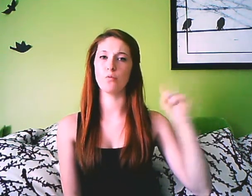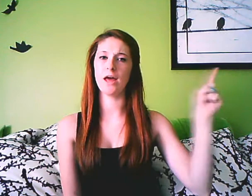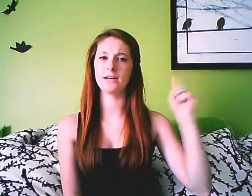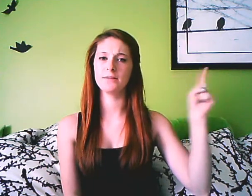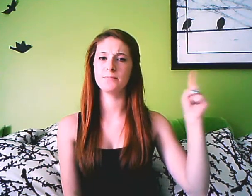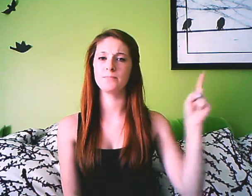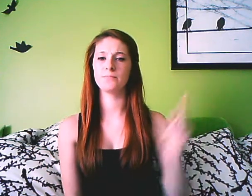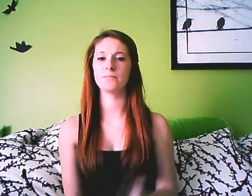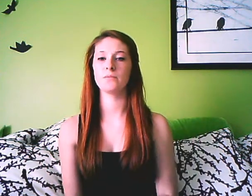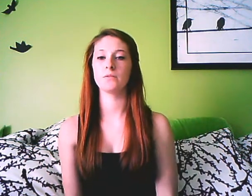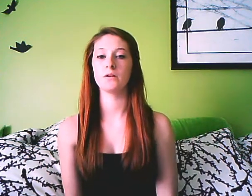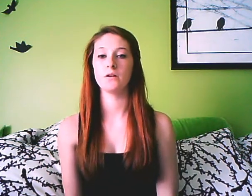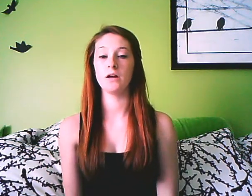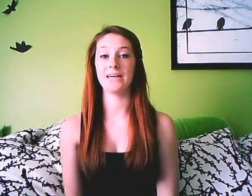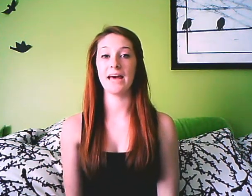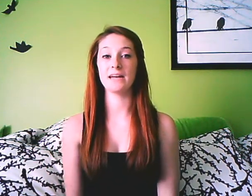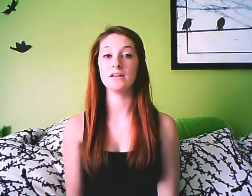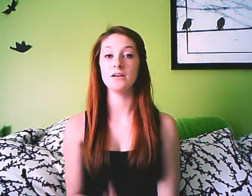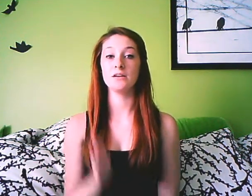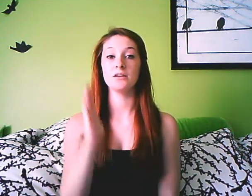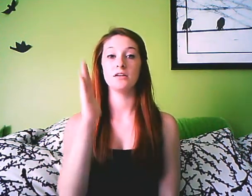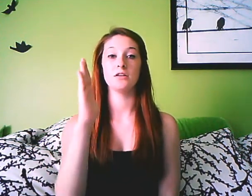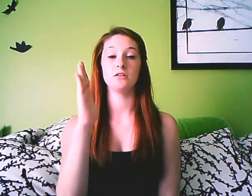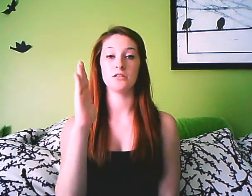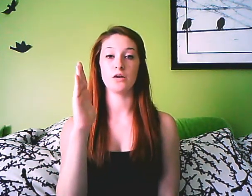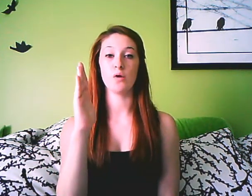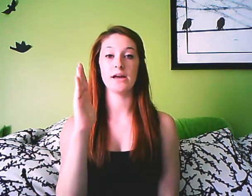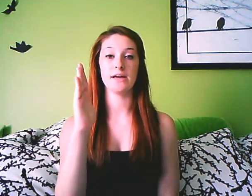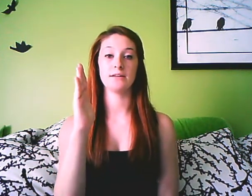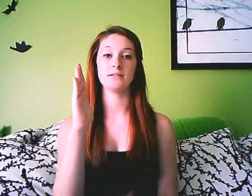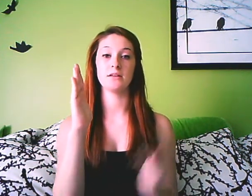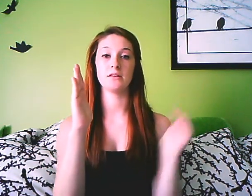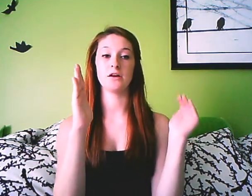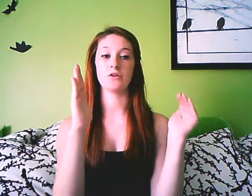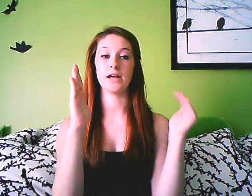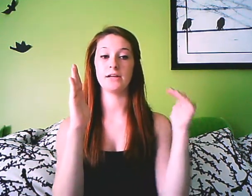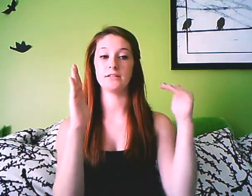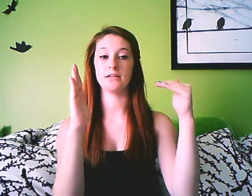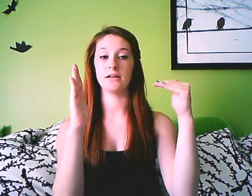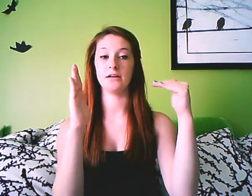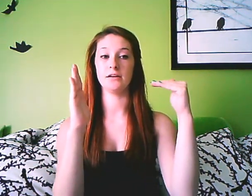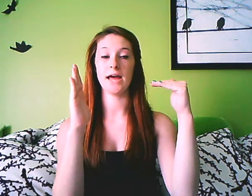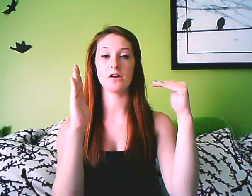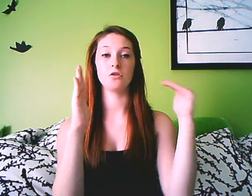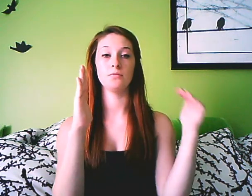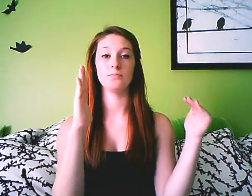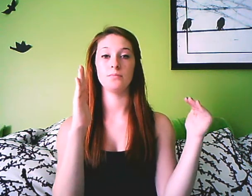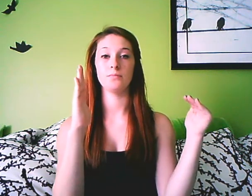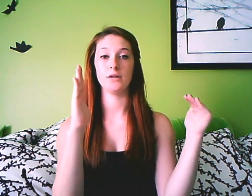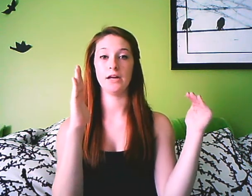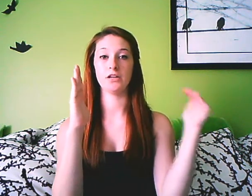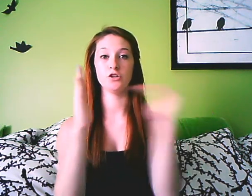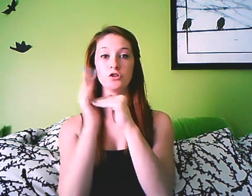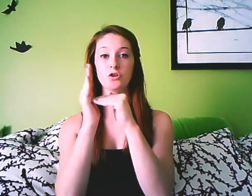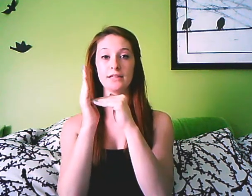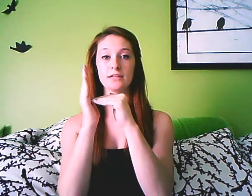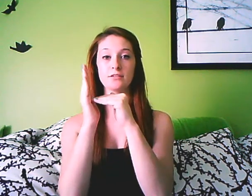when. Again, take one hand and then the other hand in an angle and you just go like this.